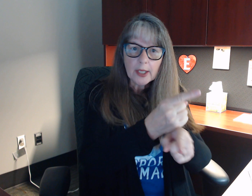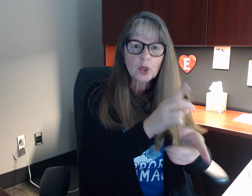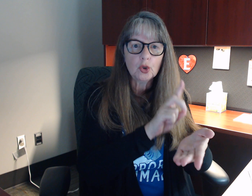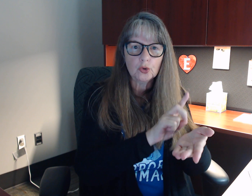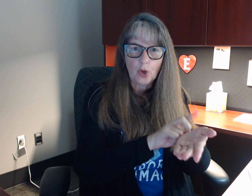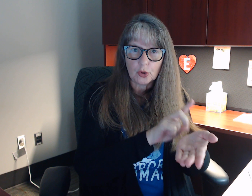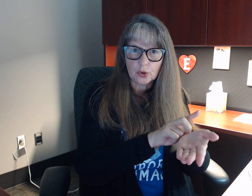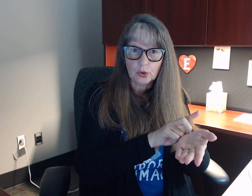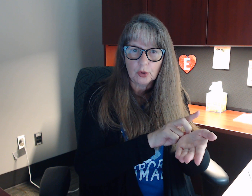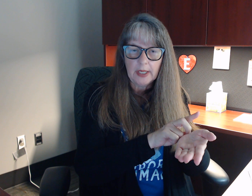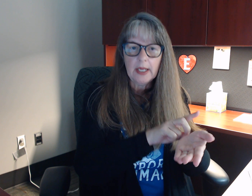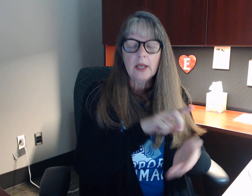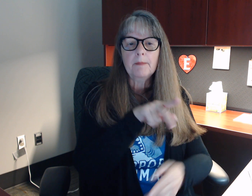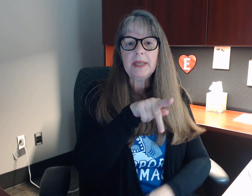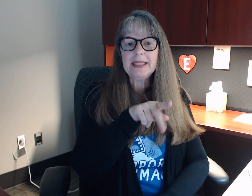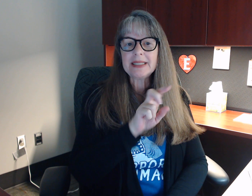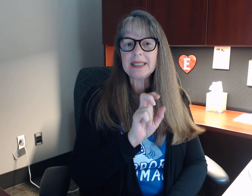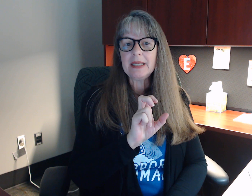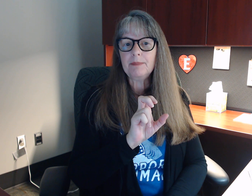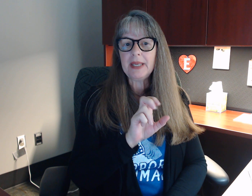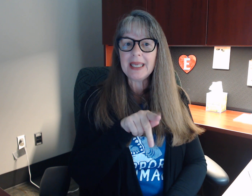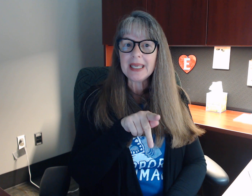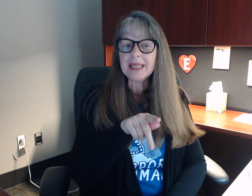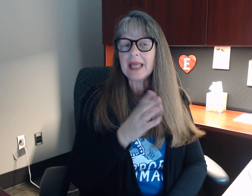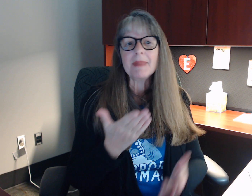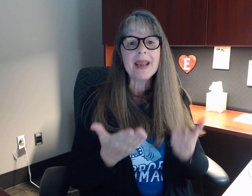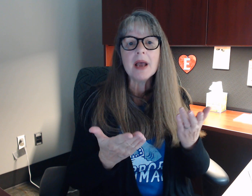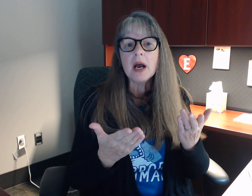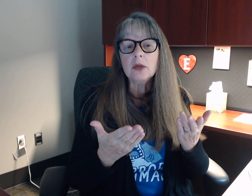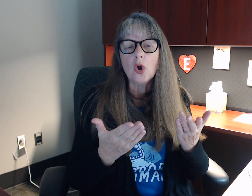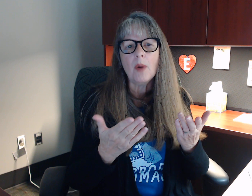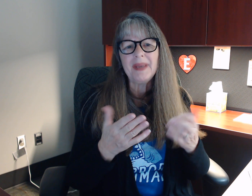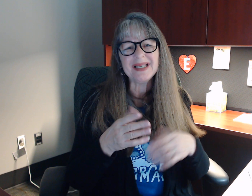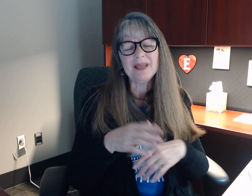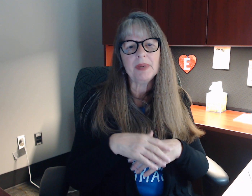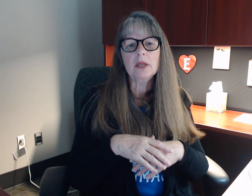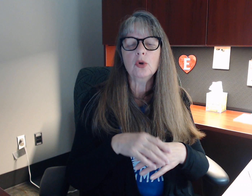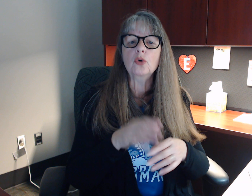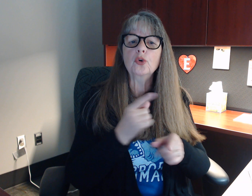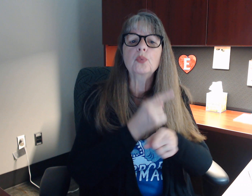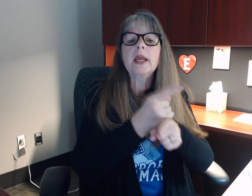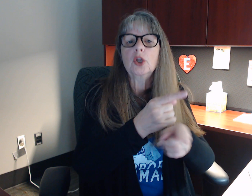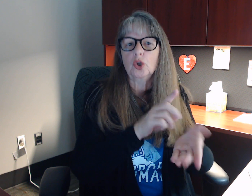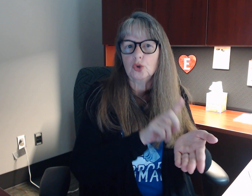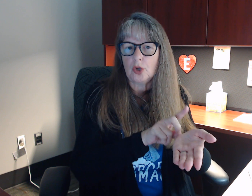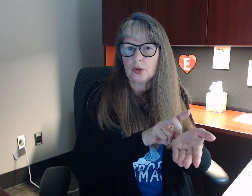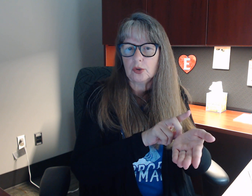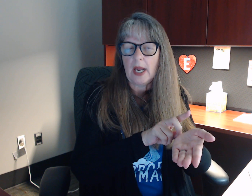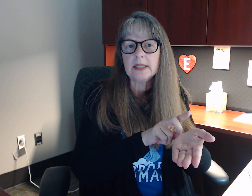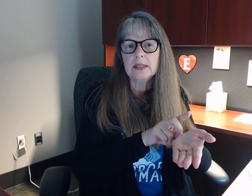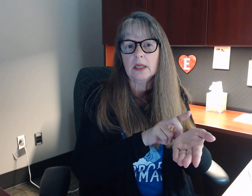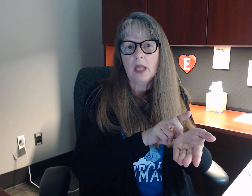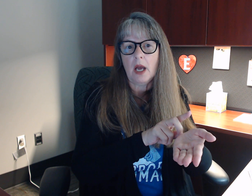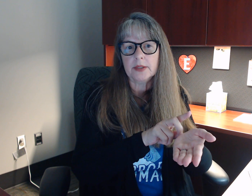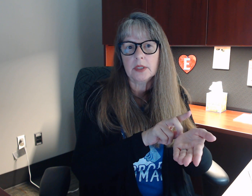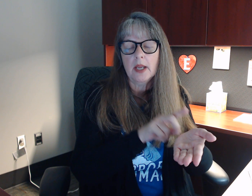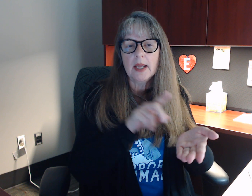regular doctor. PCP, they may not know. PCP, your regular doctor. I did that a lot instead